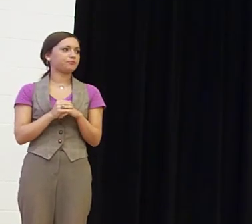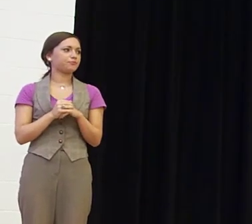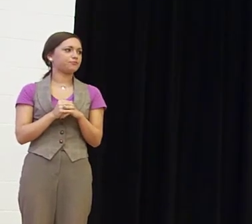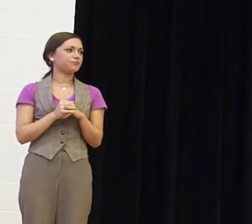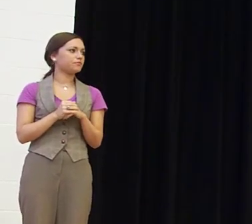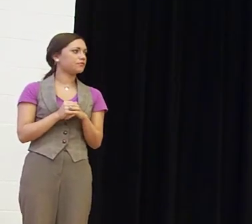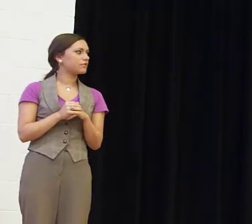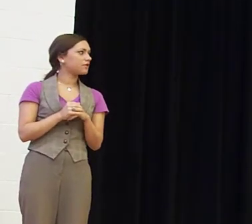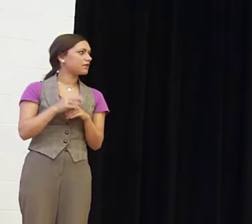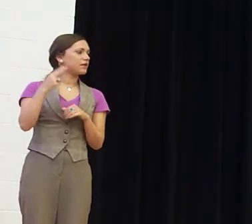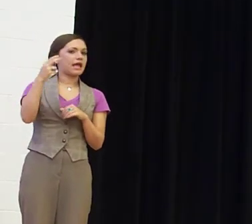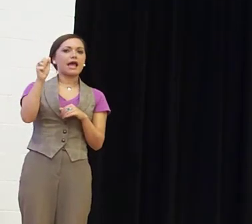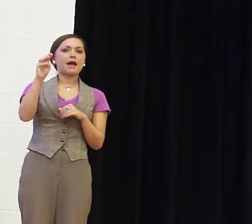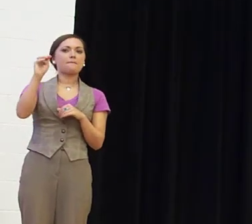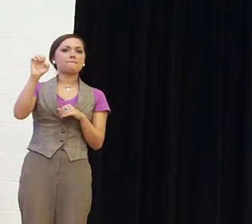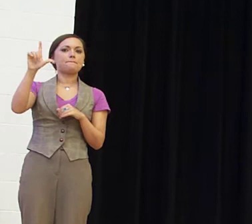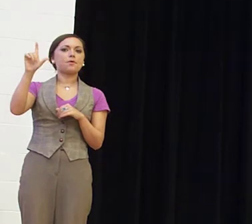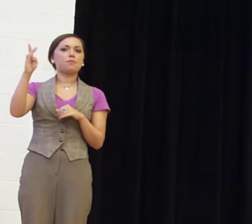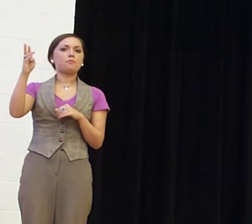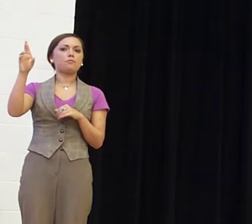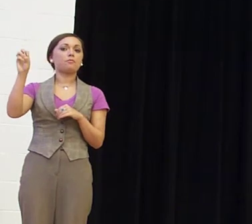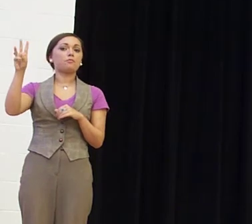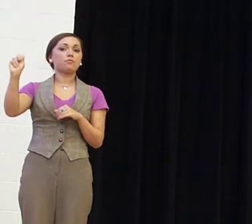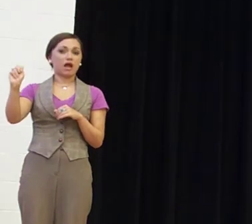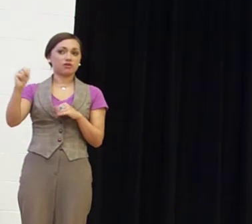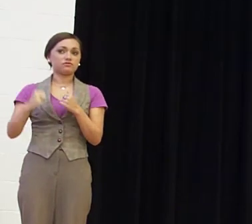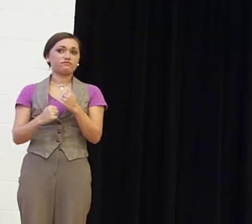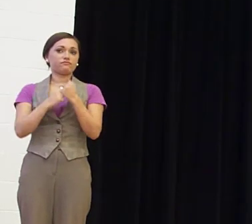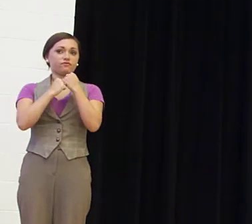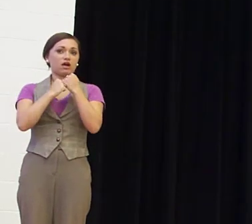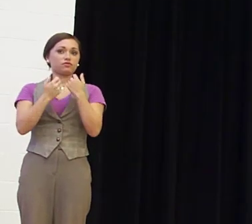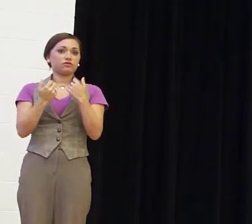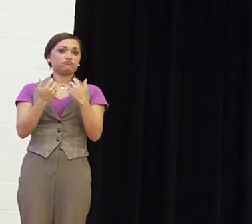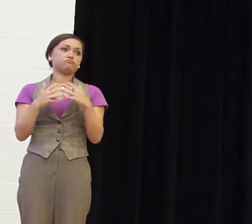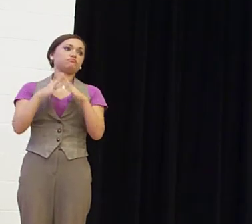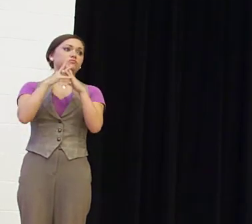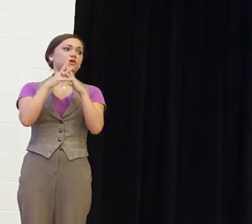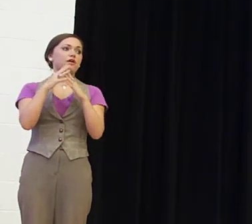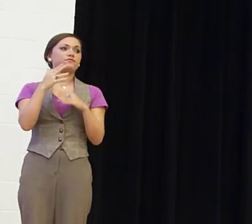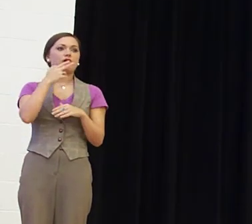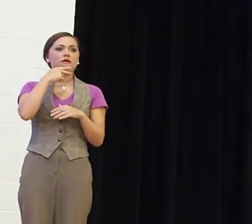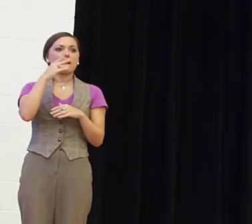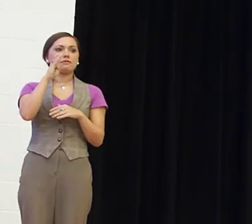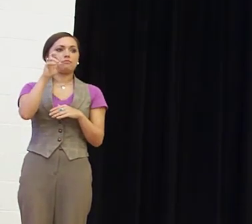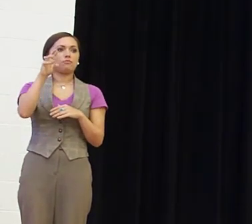Tammy Campbell Brown, founder of Honey Brown Hope Foundation.